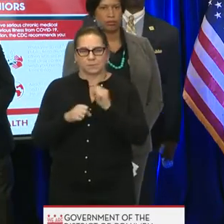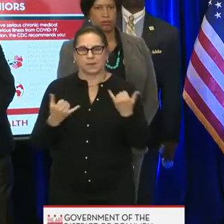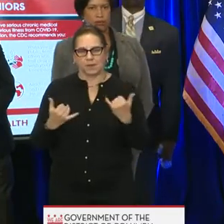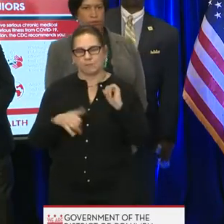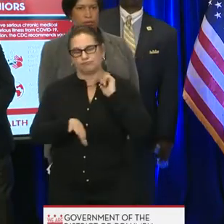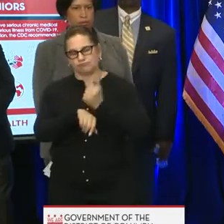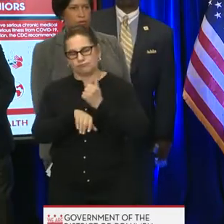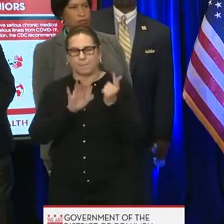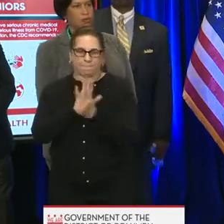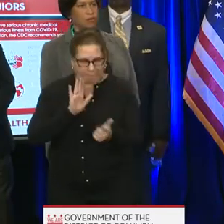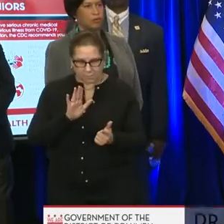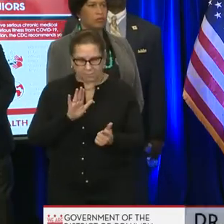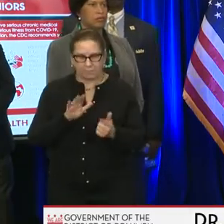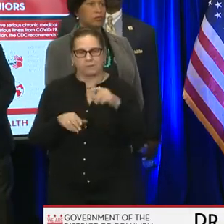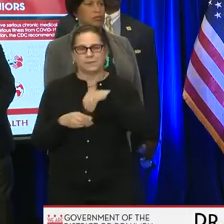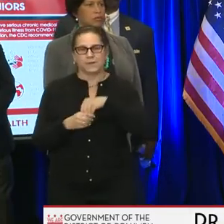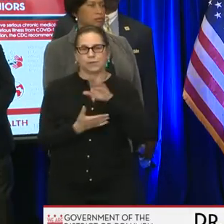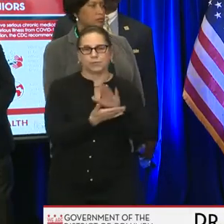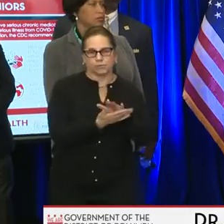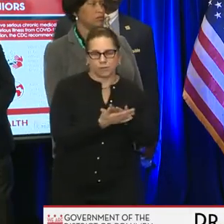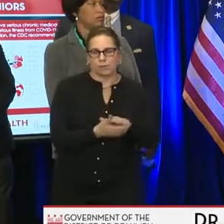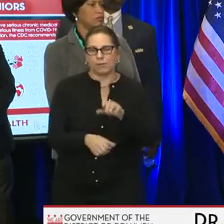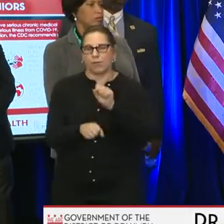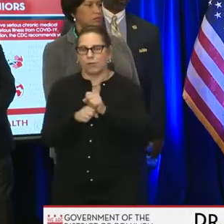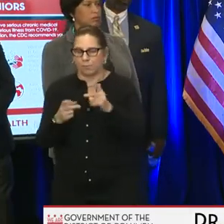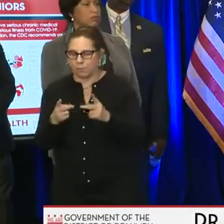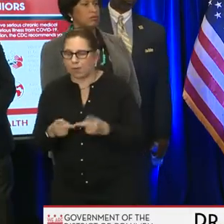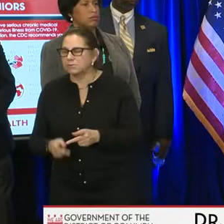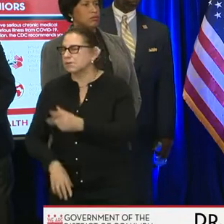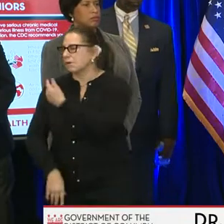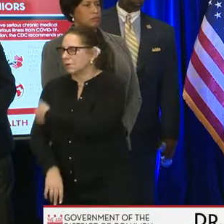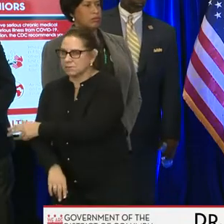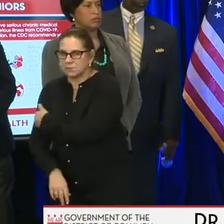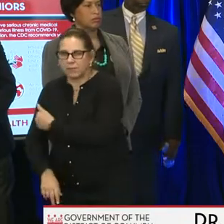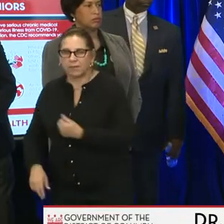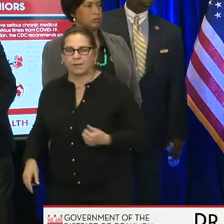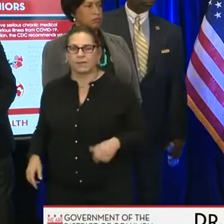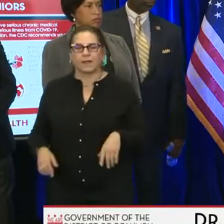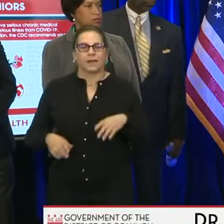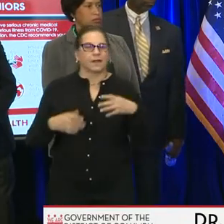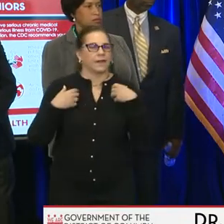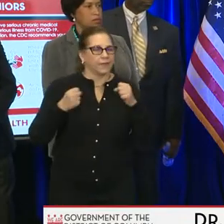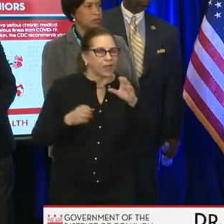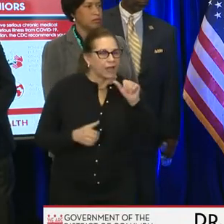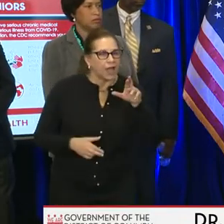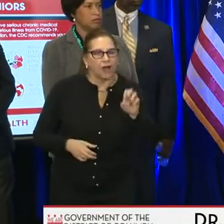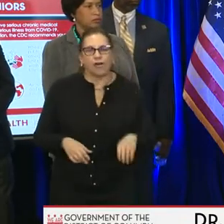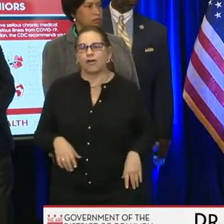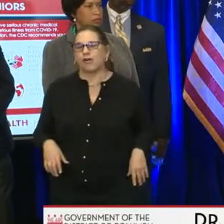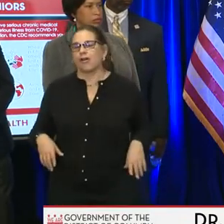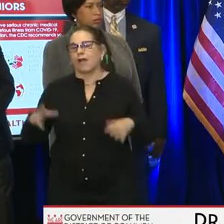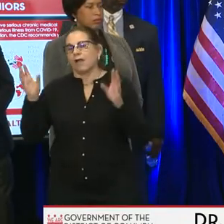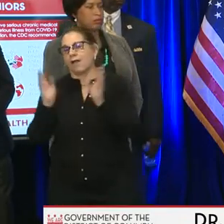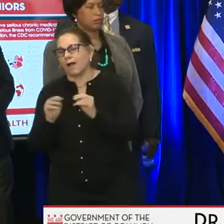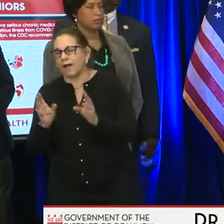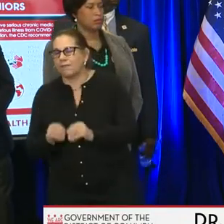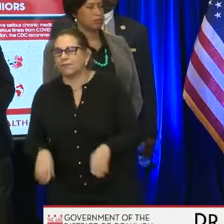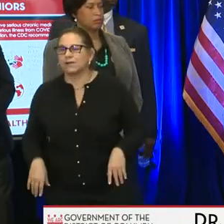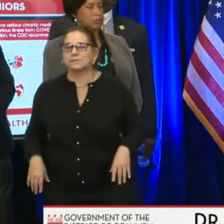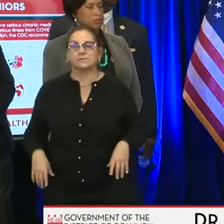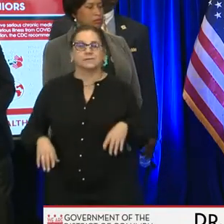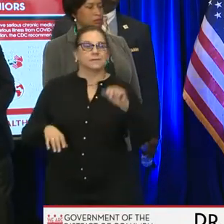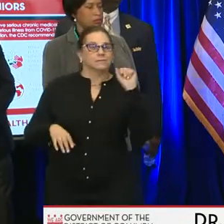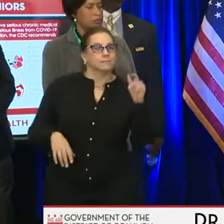healthcare facilities, or residential buildings. So that's some of the things that we want people to understand. And we will